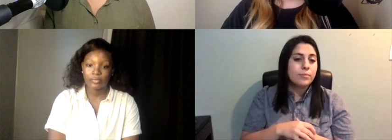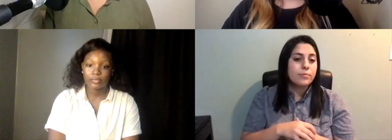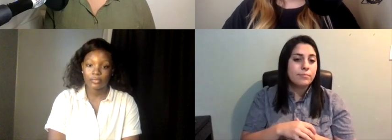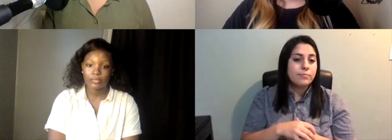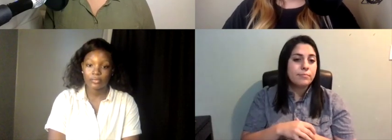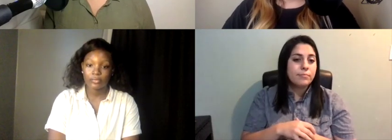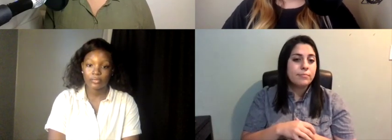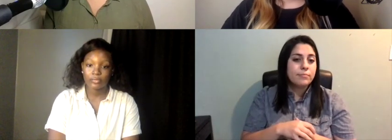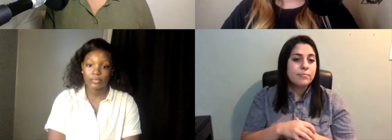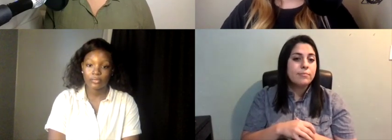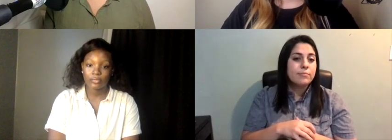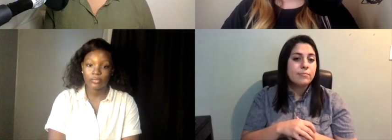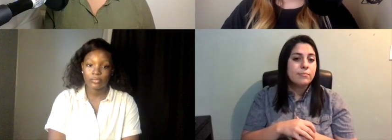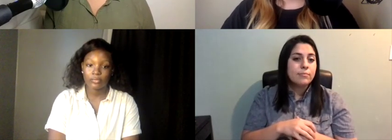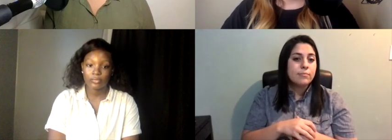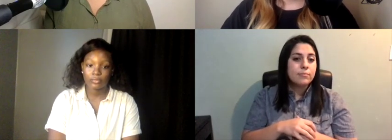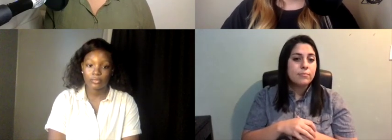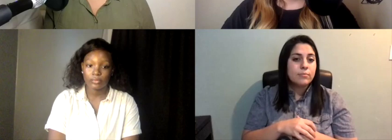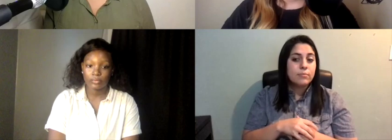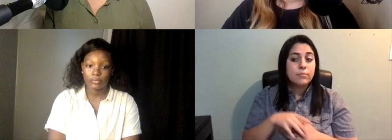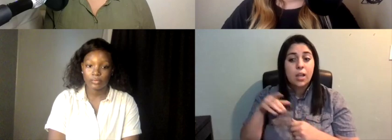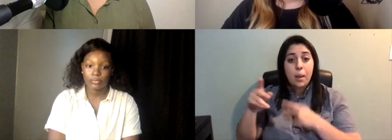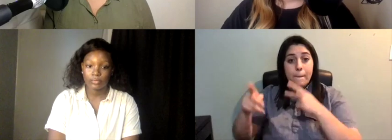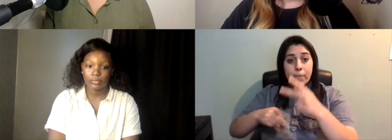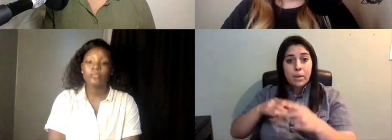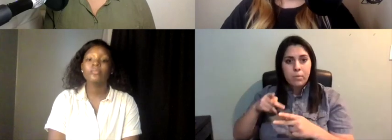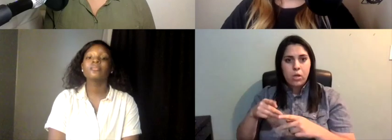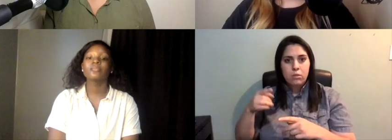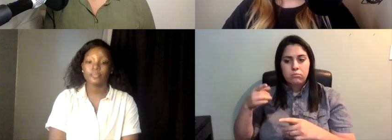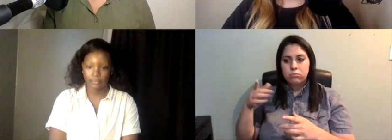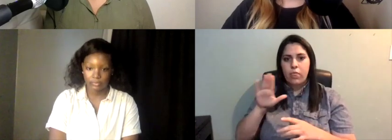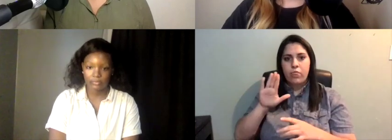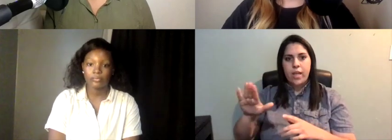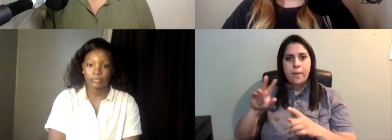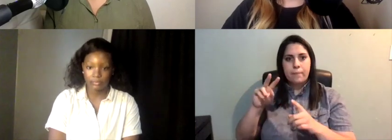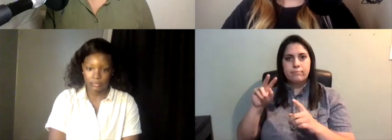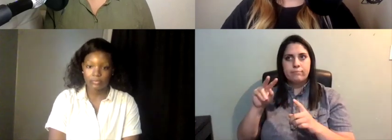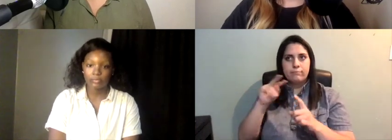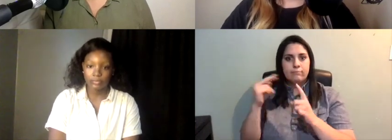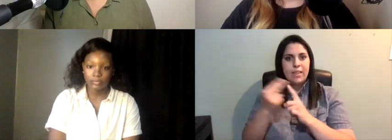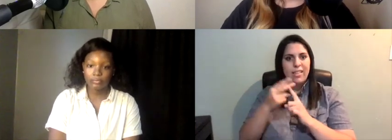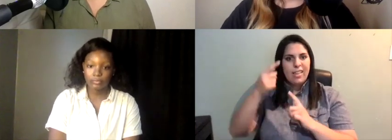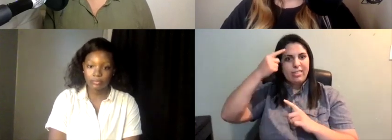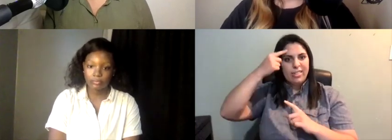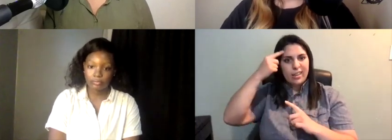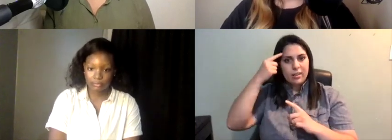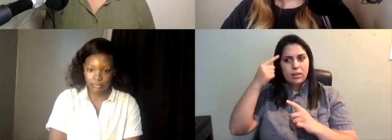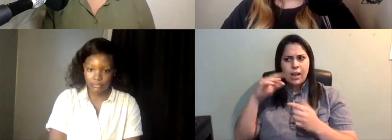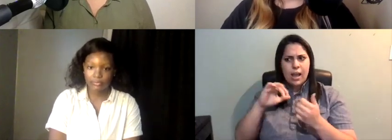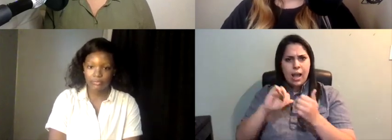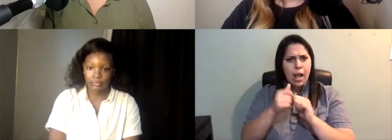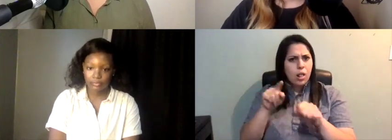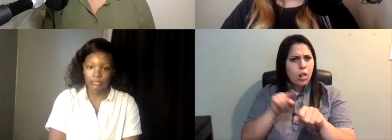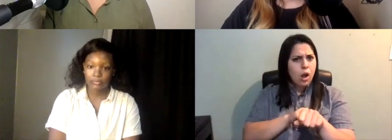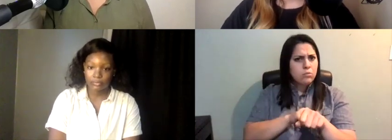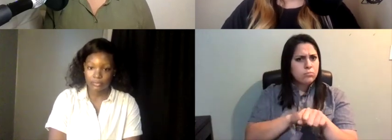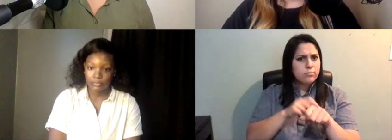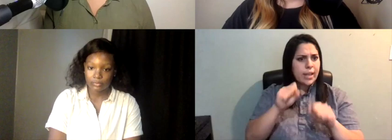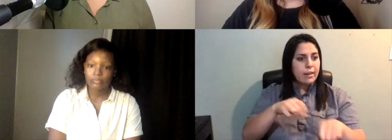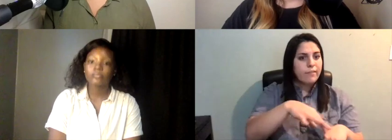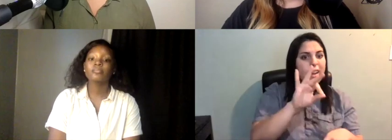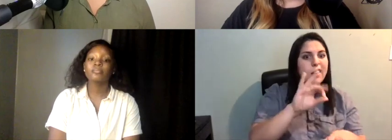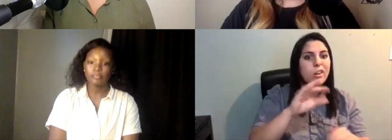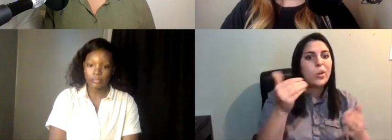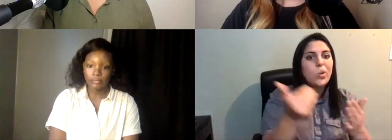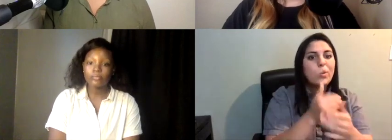people's expectations of how quickly they can find another job. People are thinking weeks, but really it takes